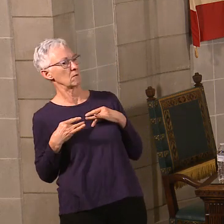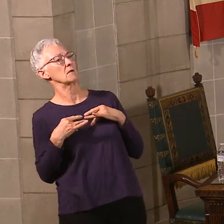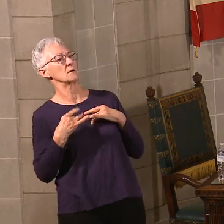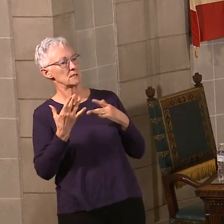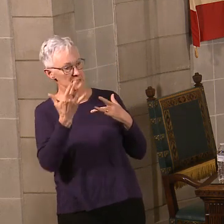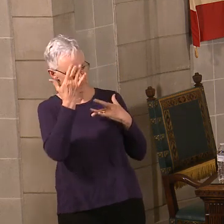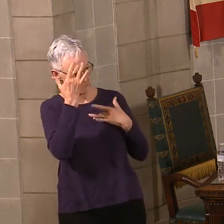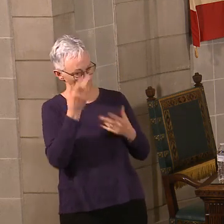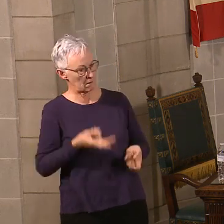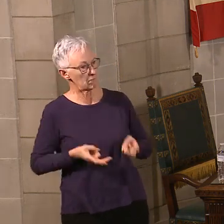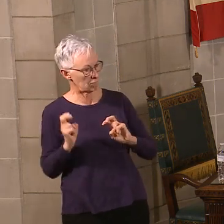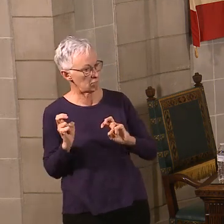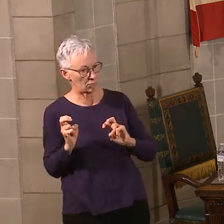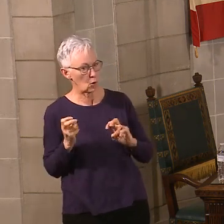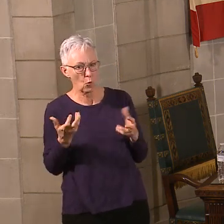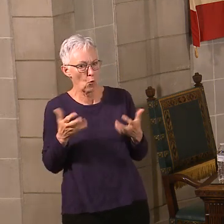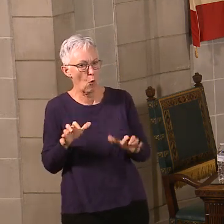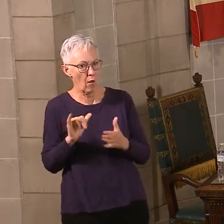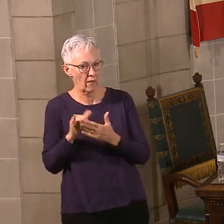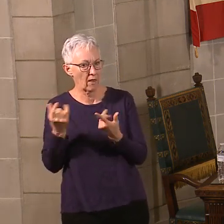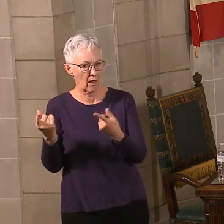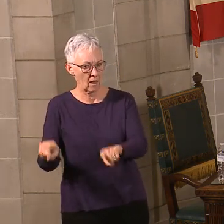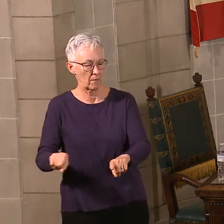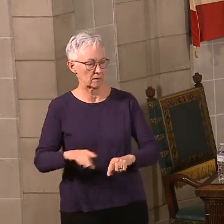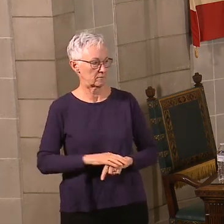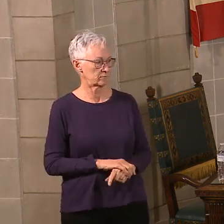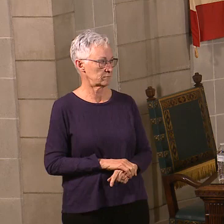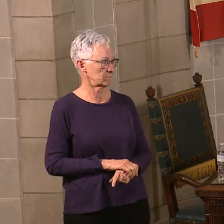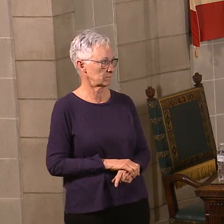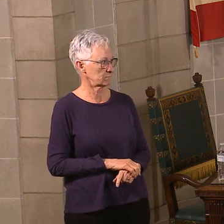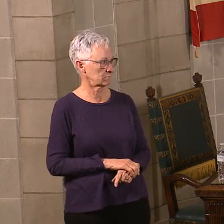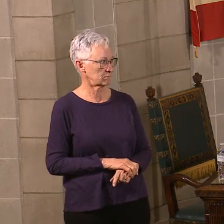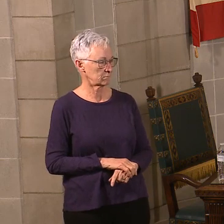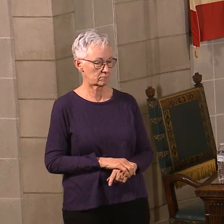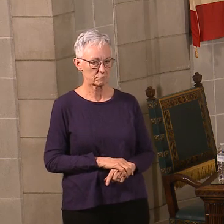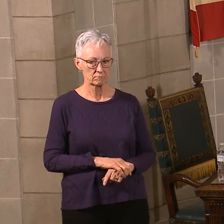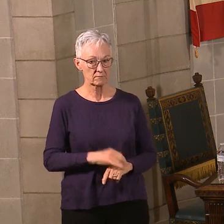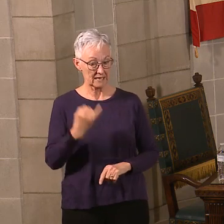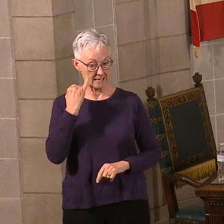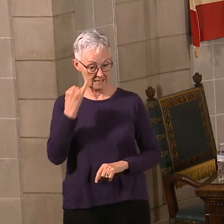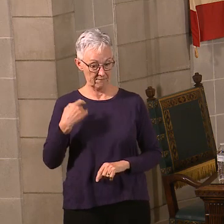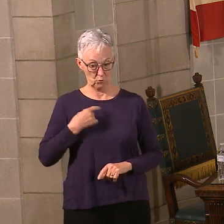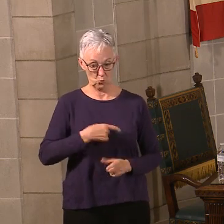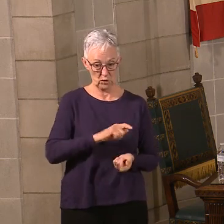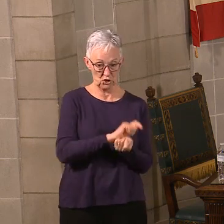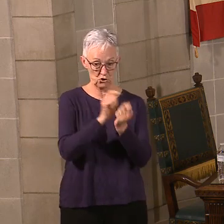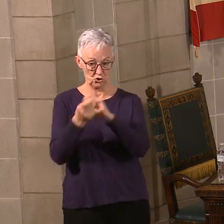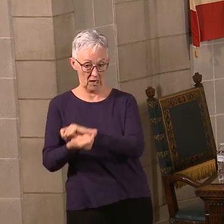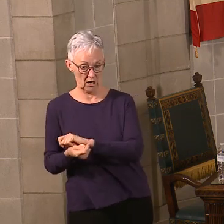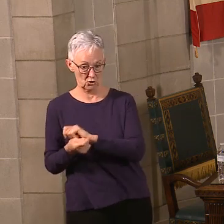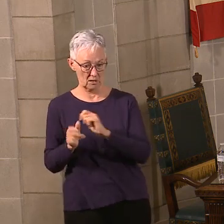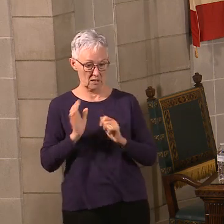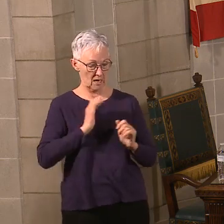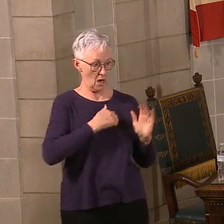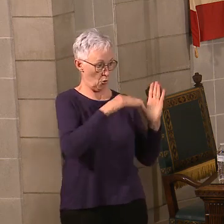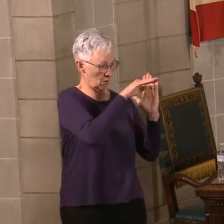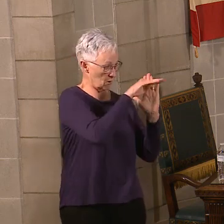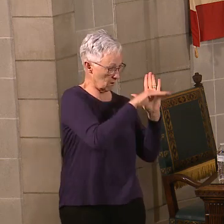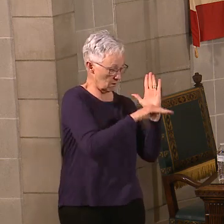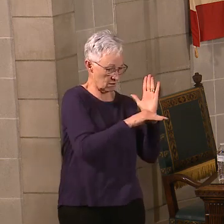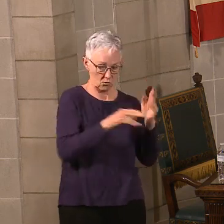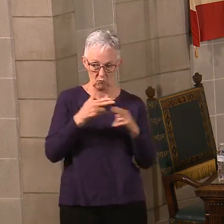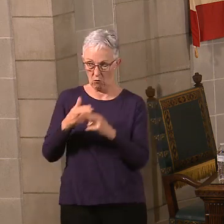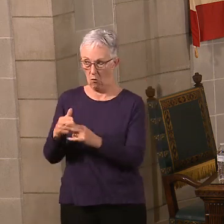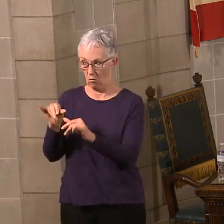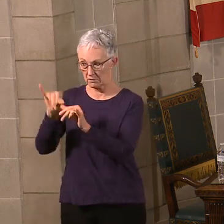be able to do that. So how would a stay-at-home order affect the average Nebraskan? Well, again, if you go look at some of the orders